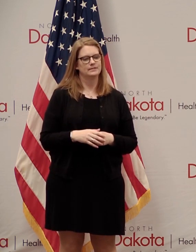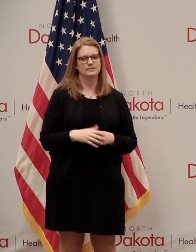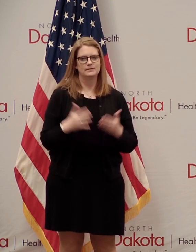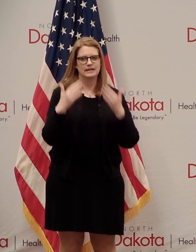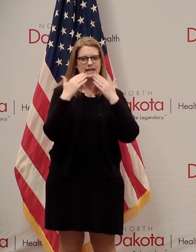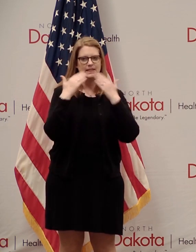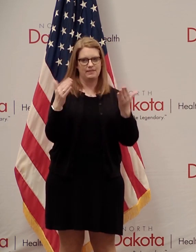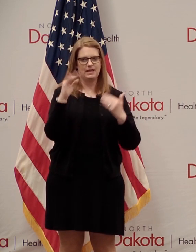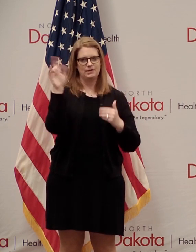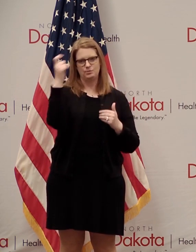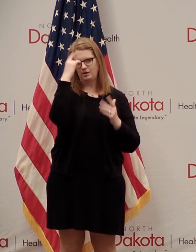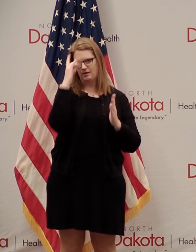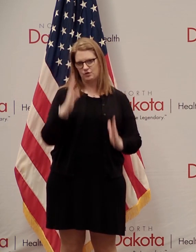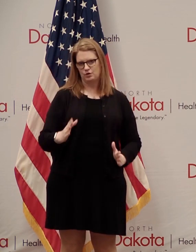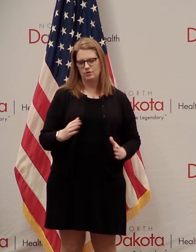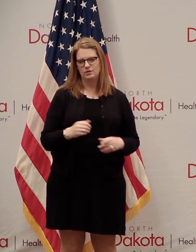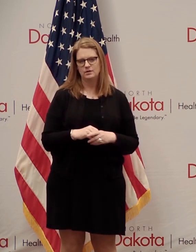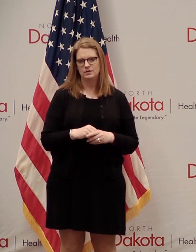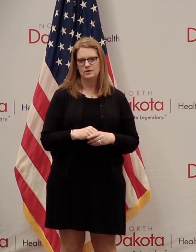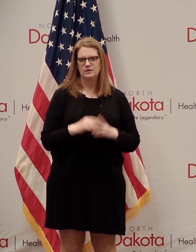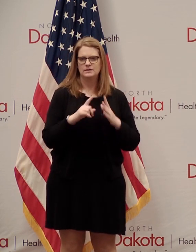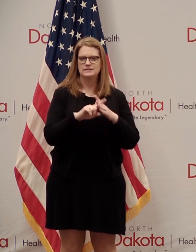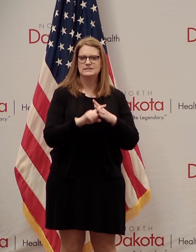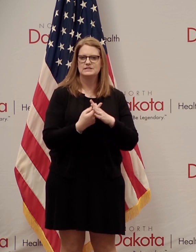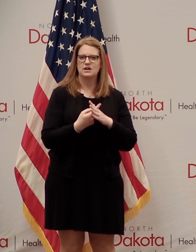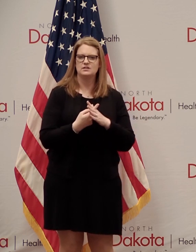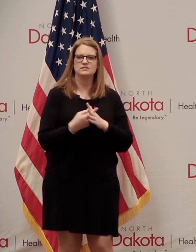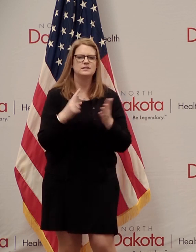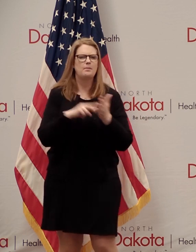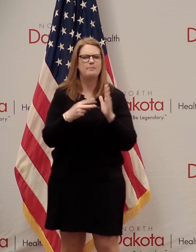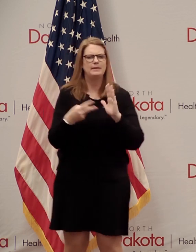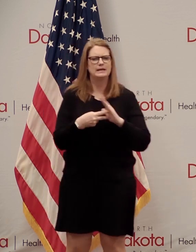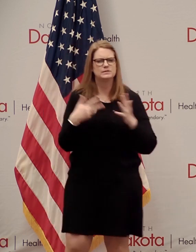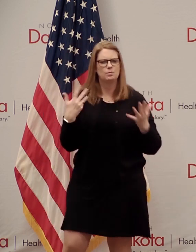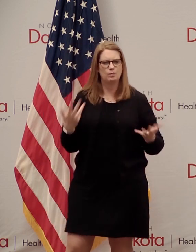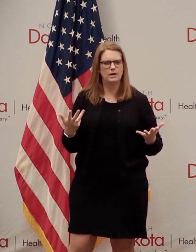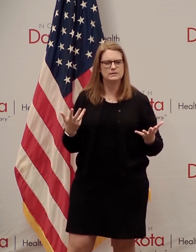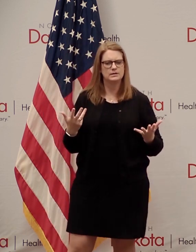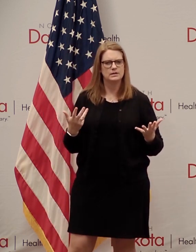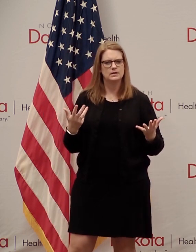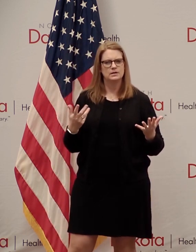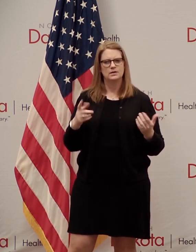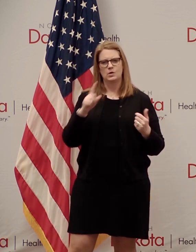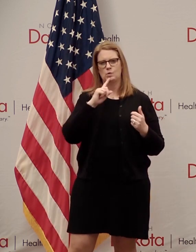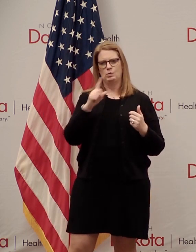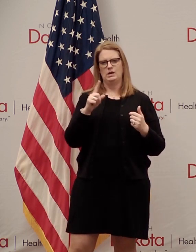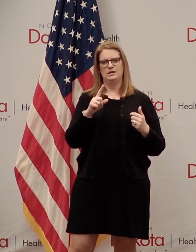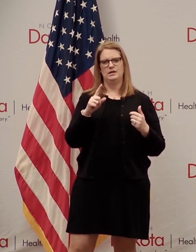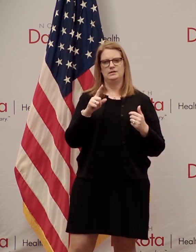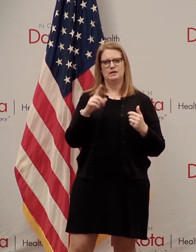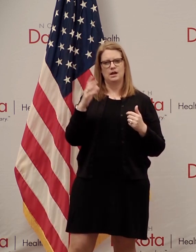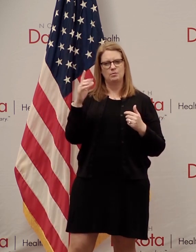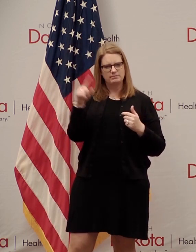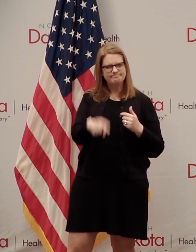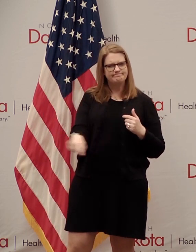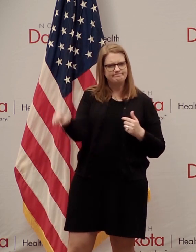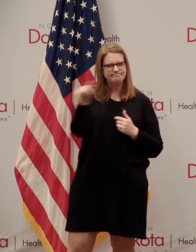Thank you, Governor. Wanted to start with what does this really mean, and I think it's important all of North Dakota understands what's going